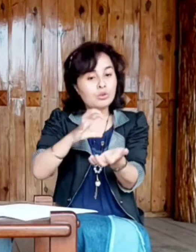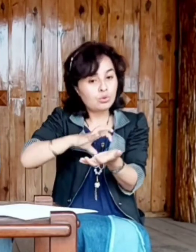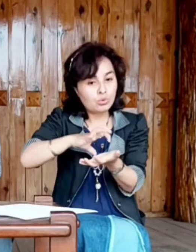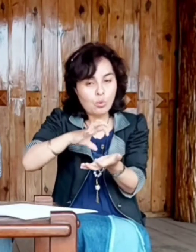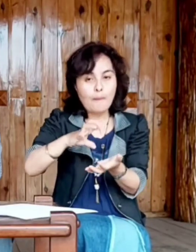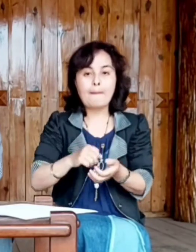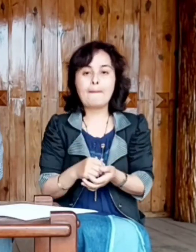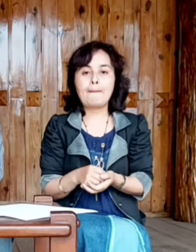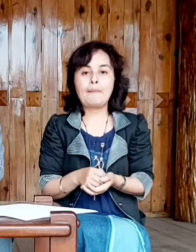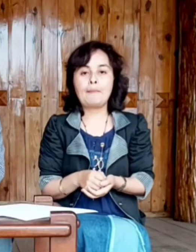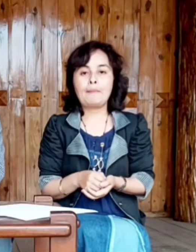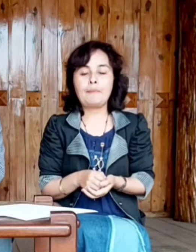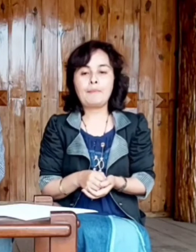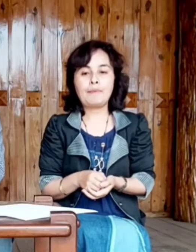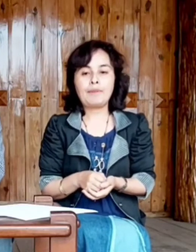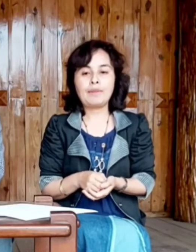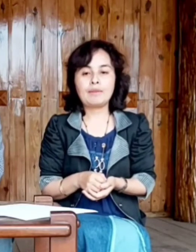soap